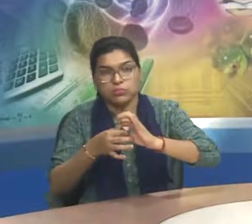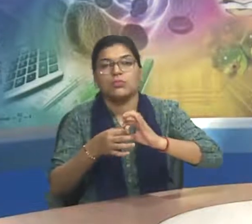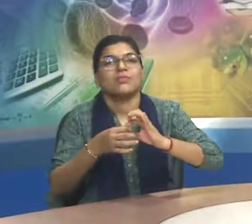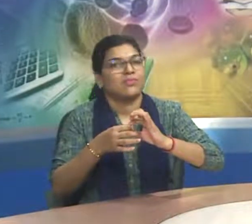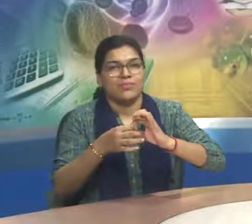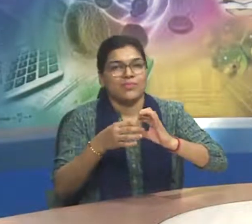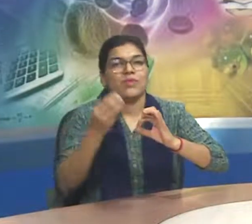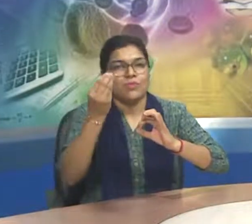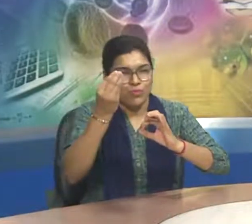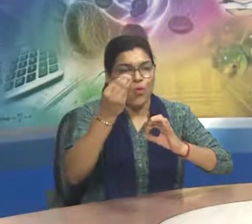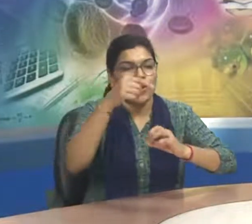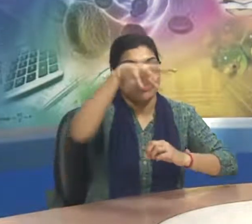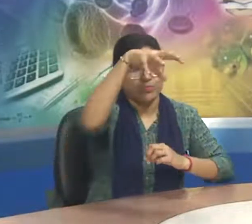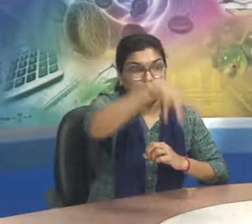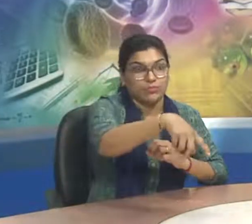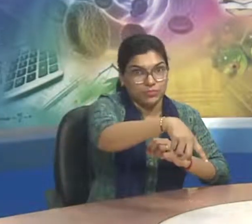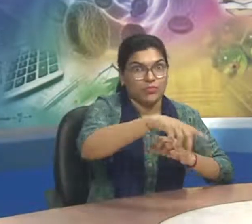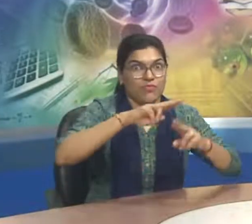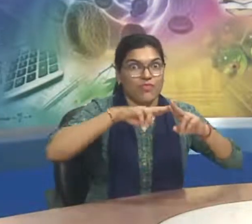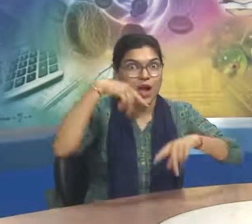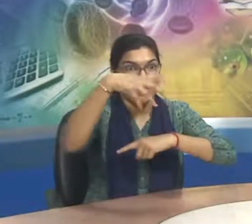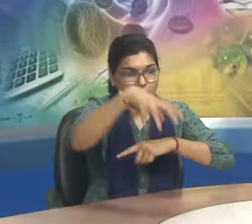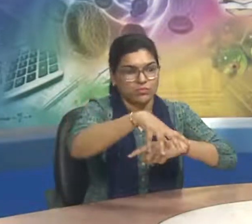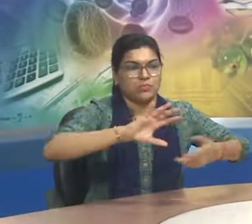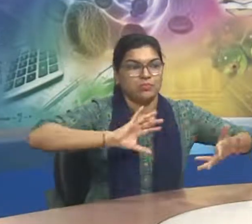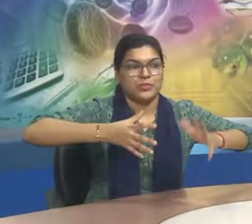the fresh water from the natural water bodies.